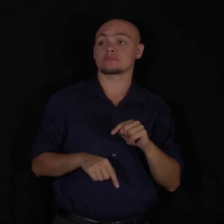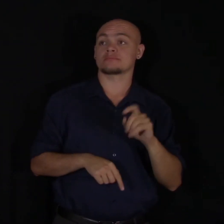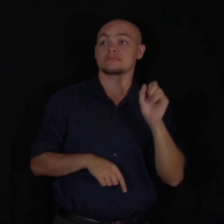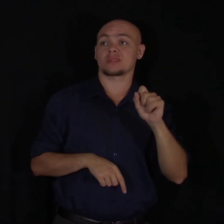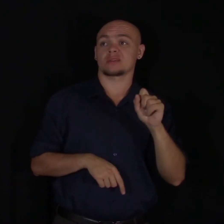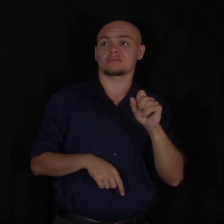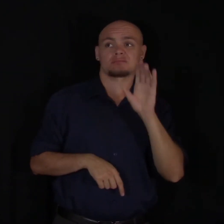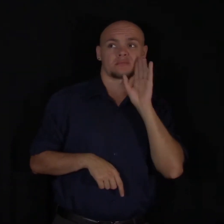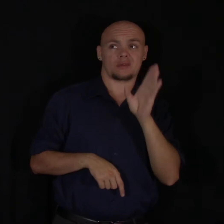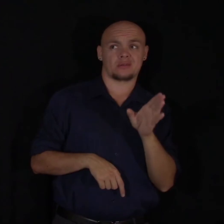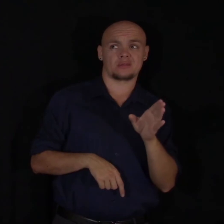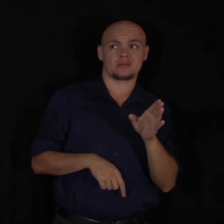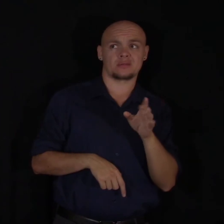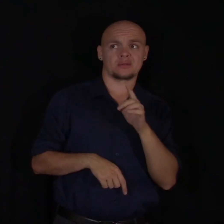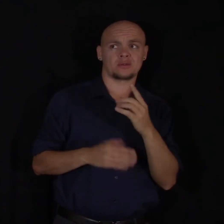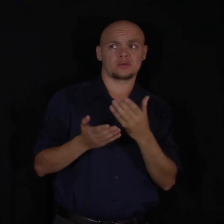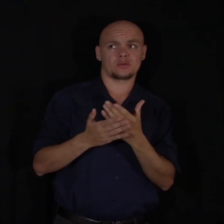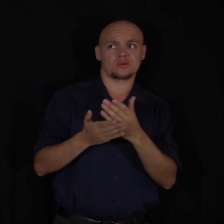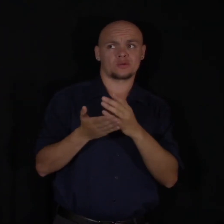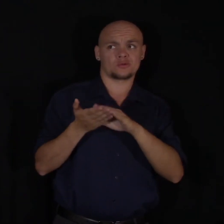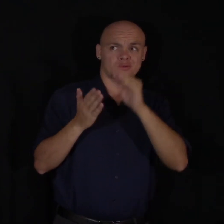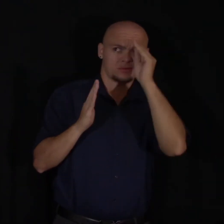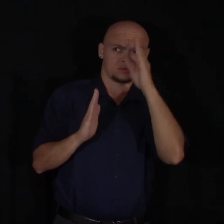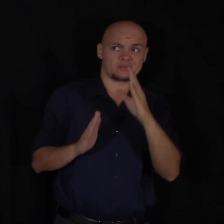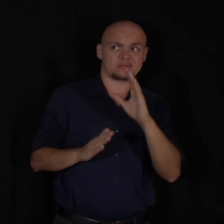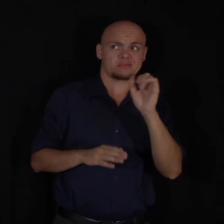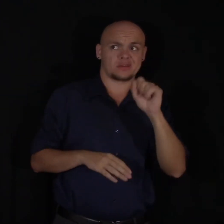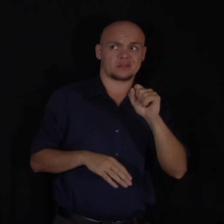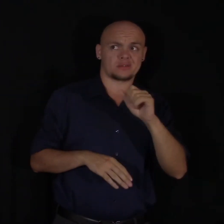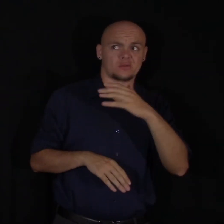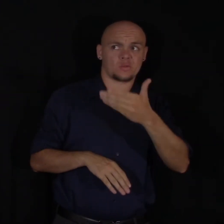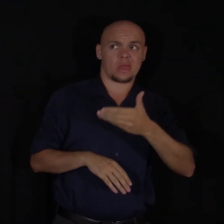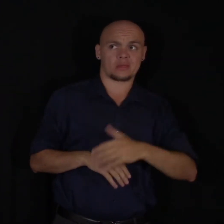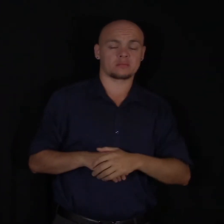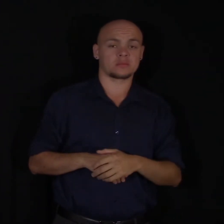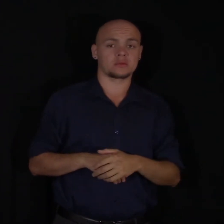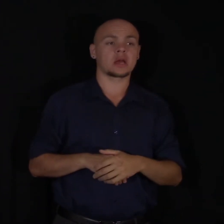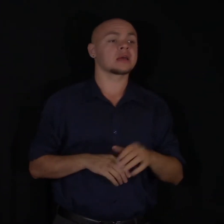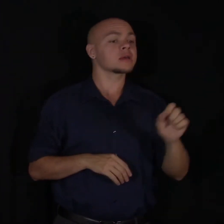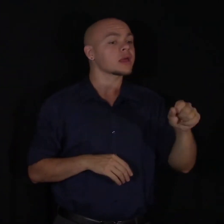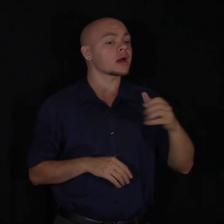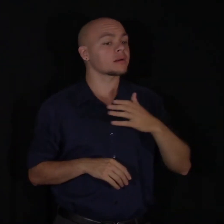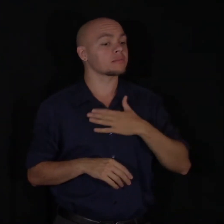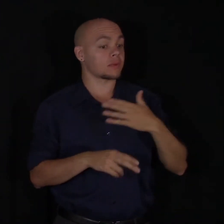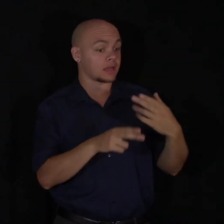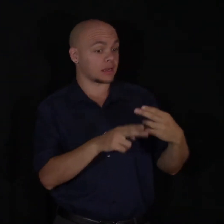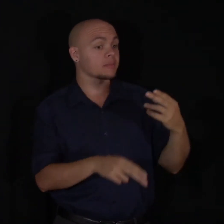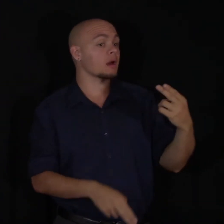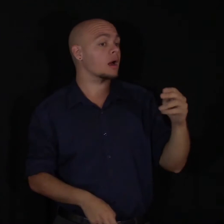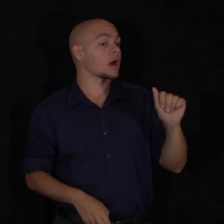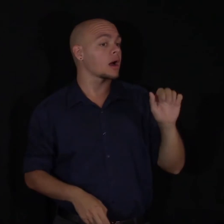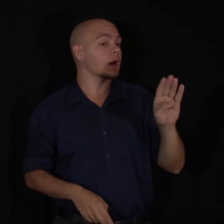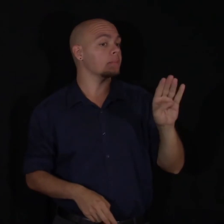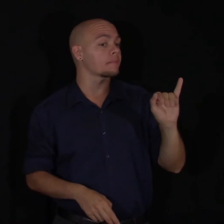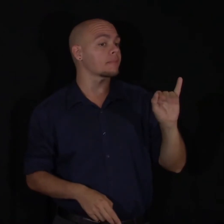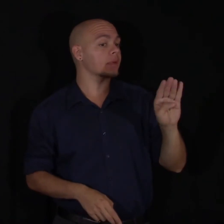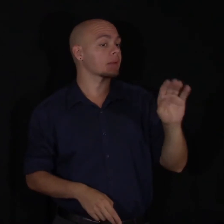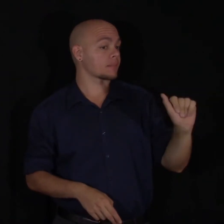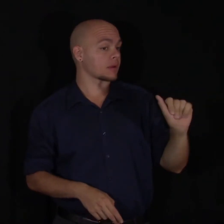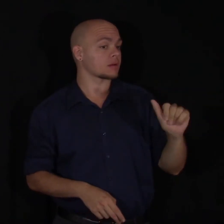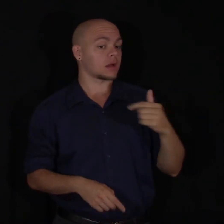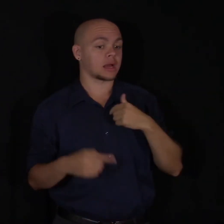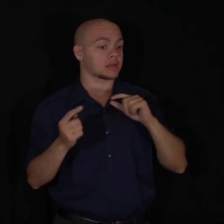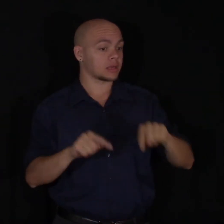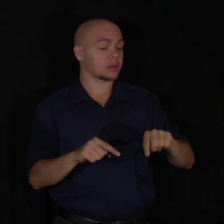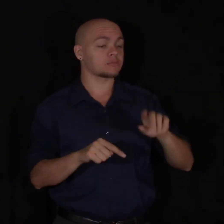hi, you're a newcomer. Yeah, welcome." I was like, yeah, I told you my name's Habiba. I just came now. Your